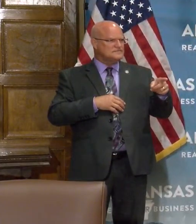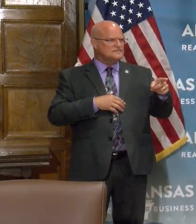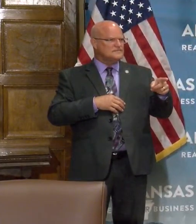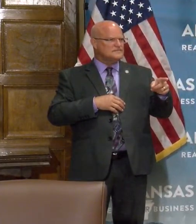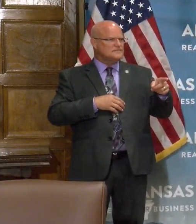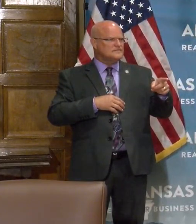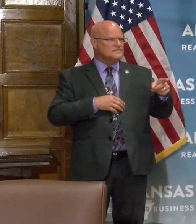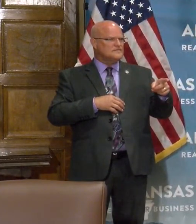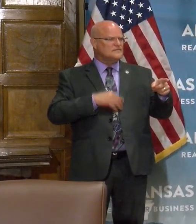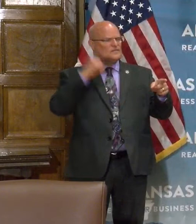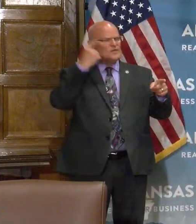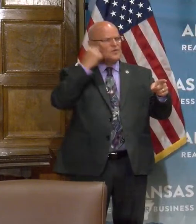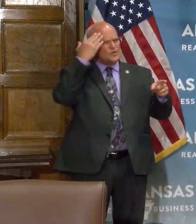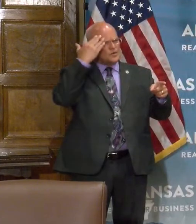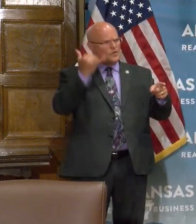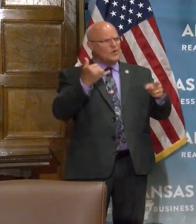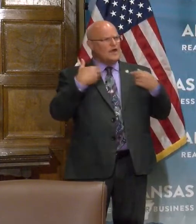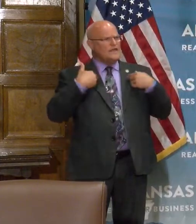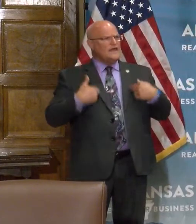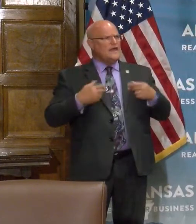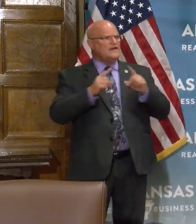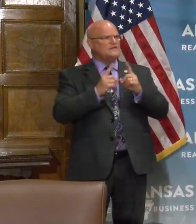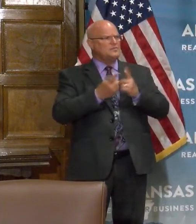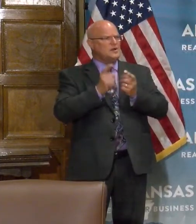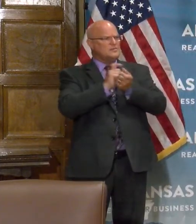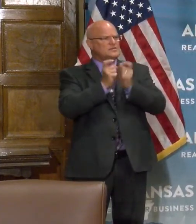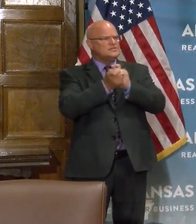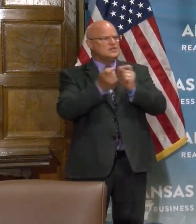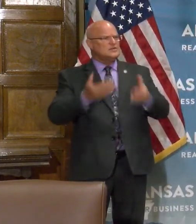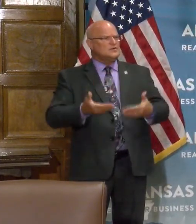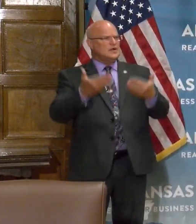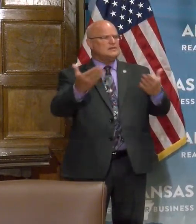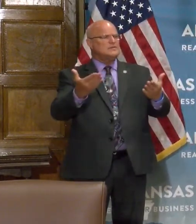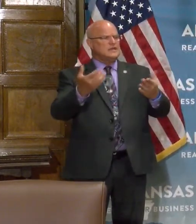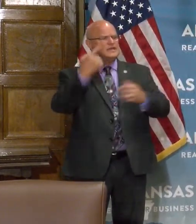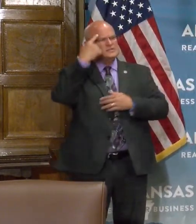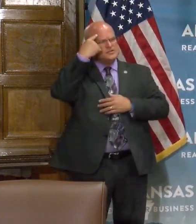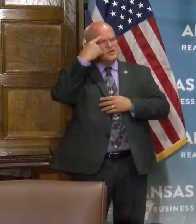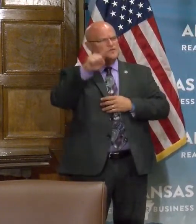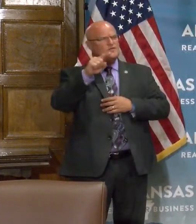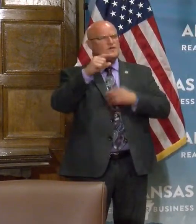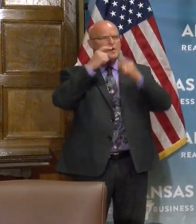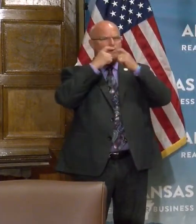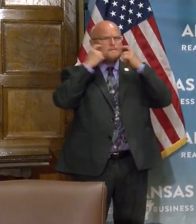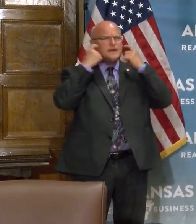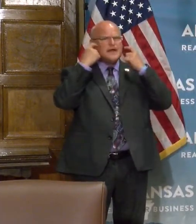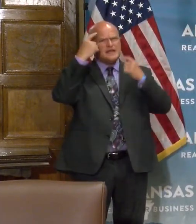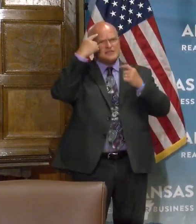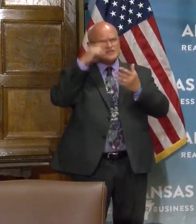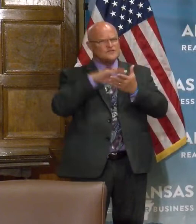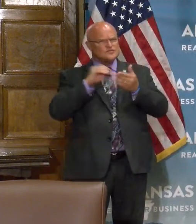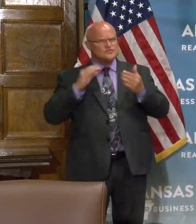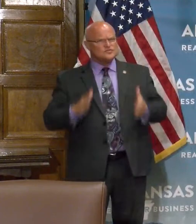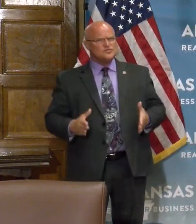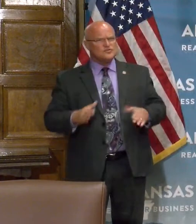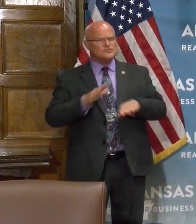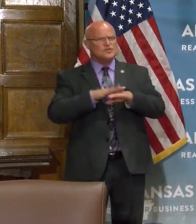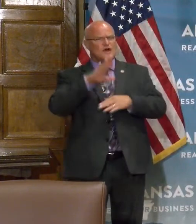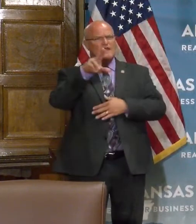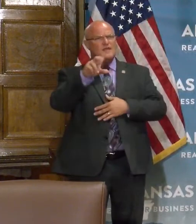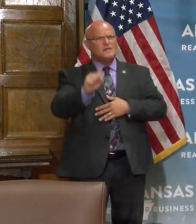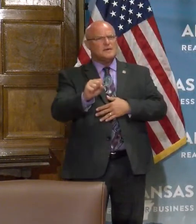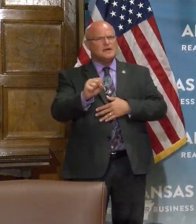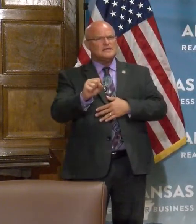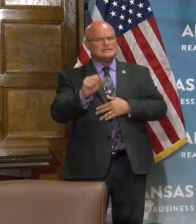I was wondering why the health department has changed the recommendation for masks for students on a bus.